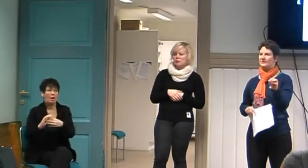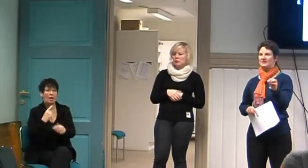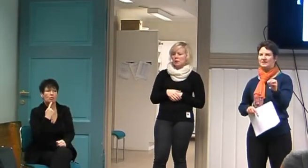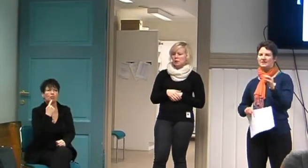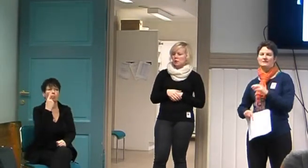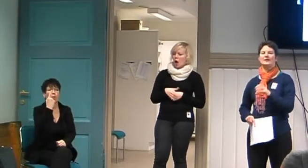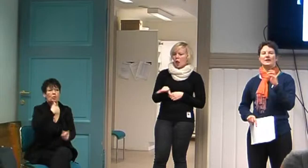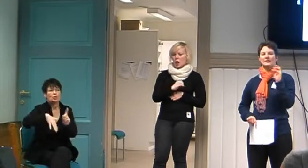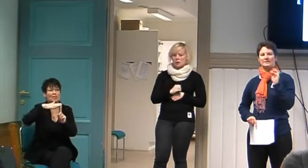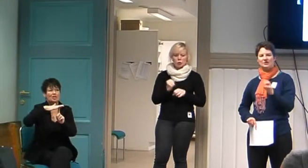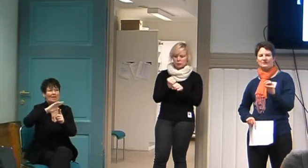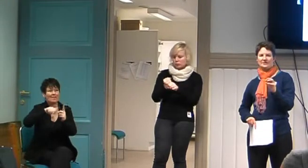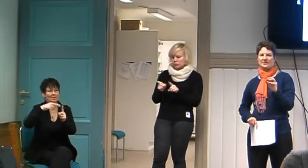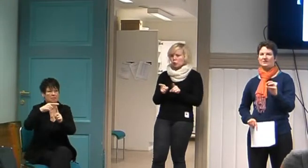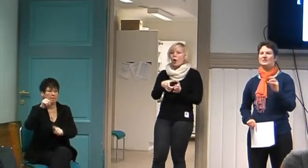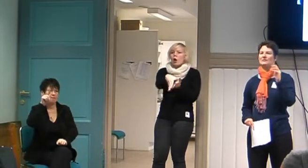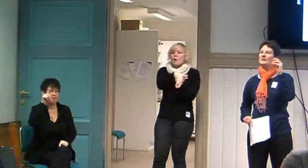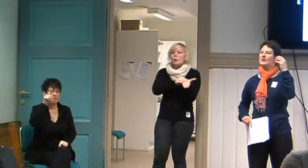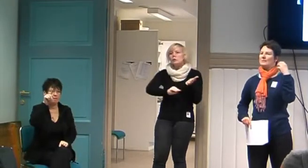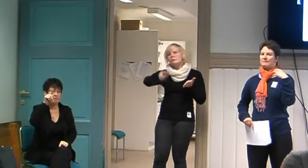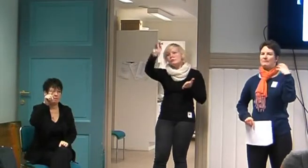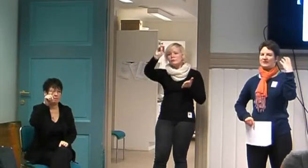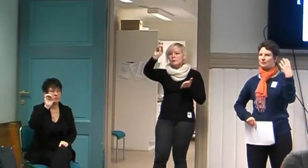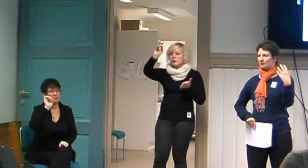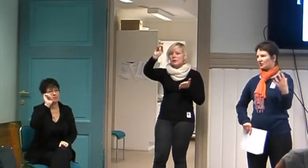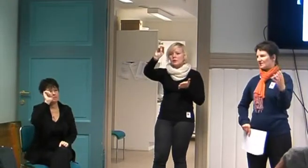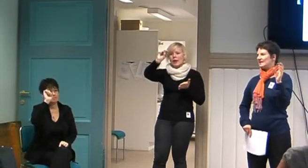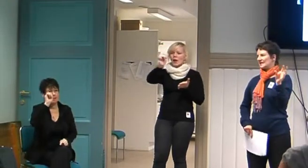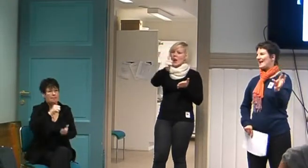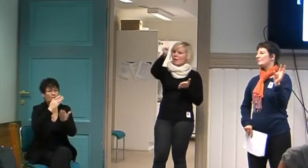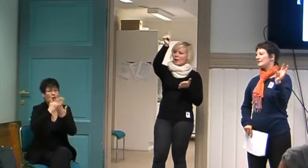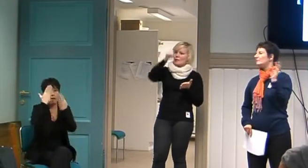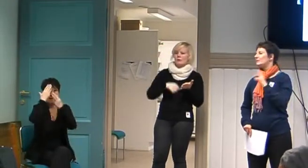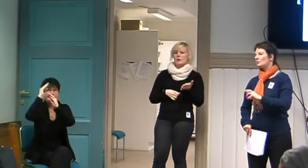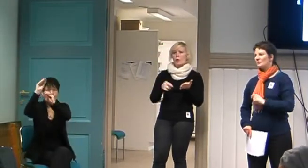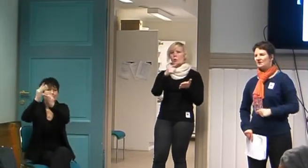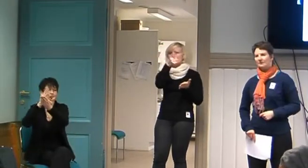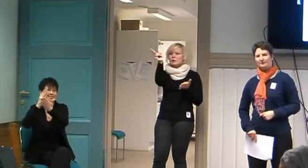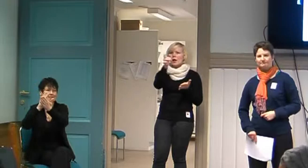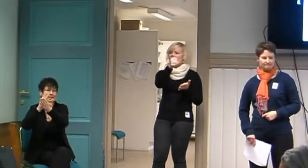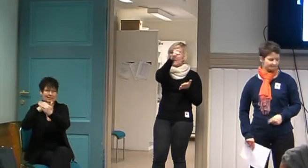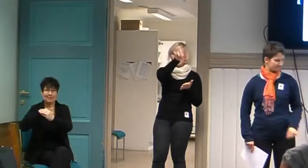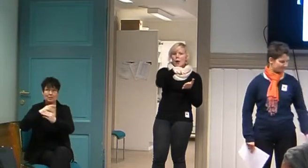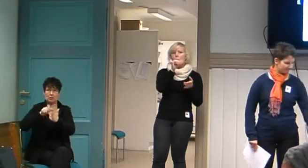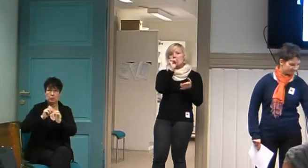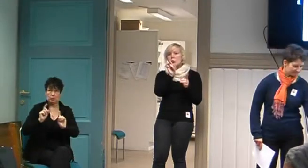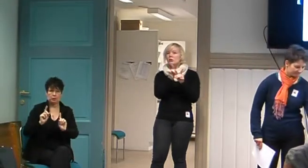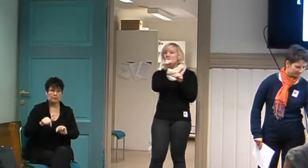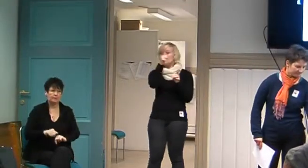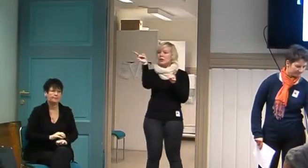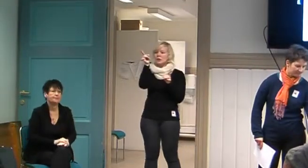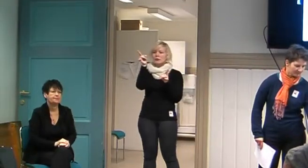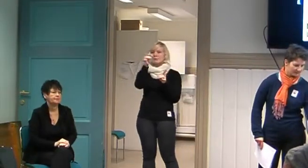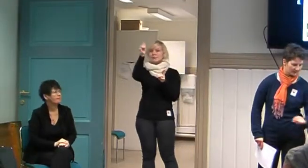the chief executive, and then the chief executive makes sure the trustees are happy with what we're doing.